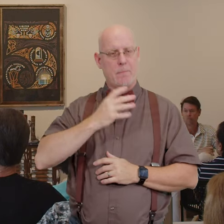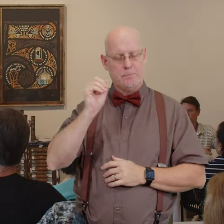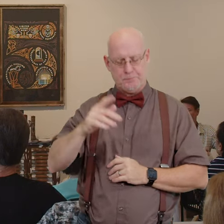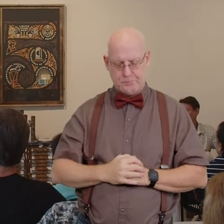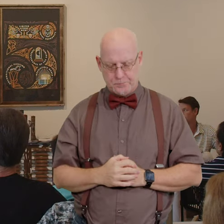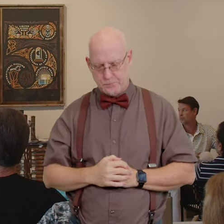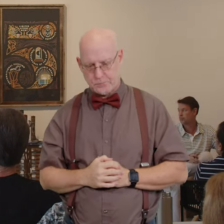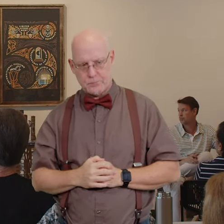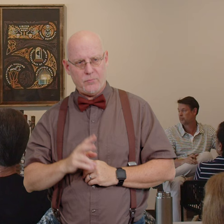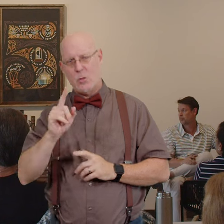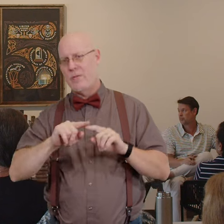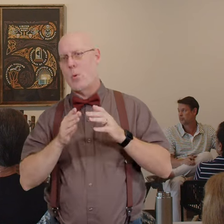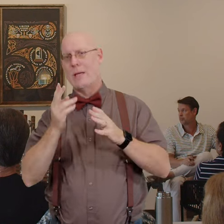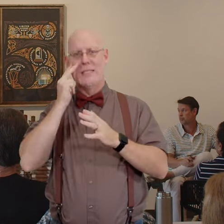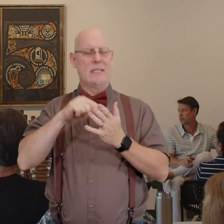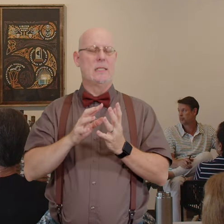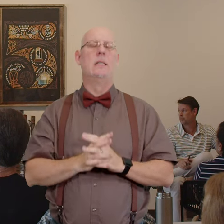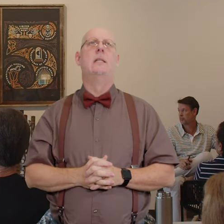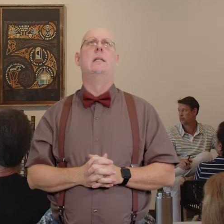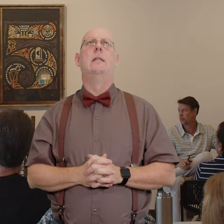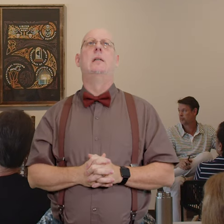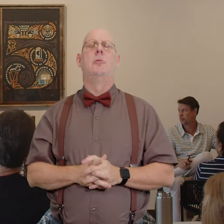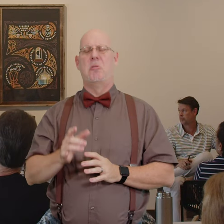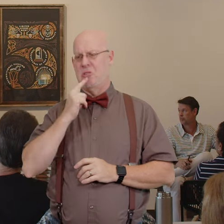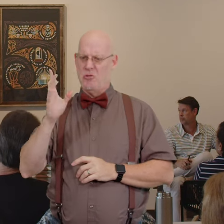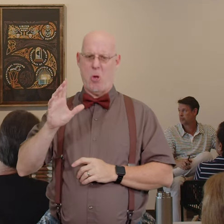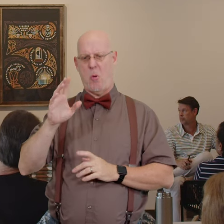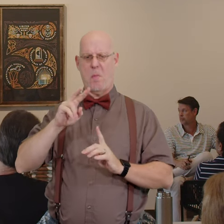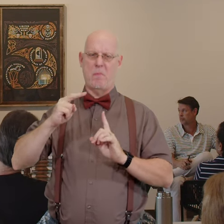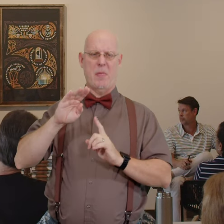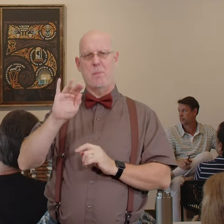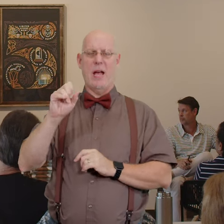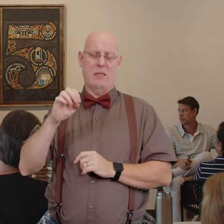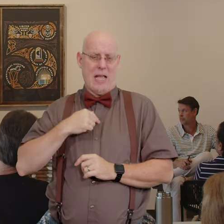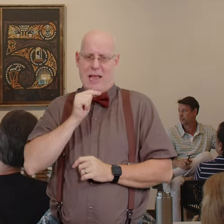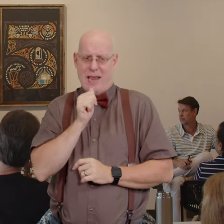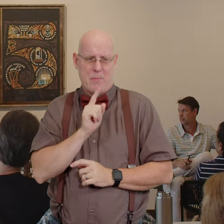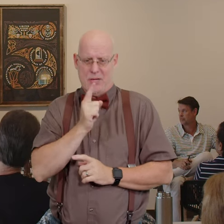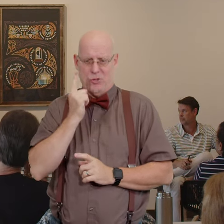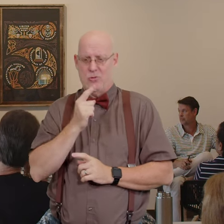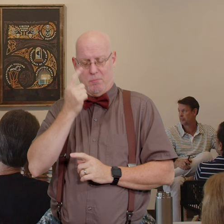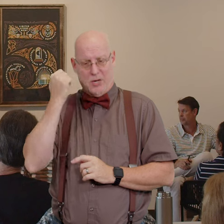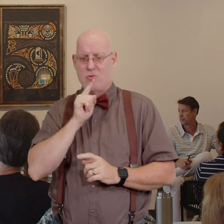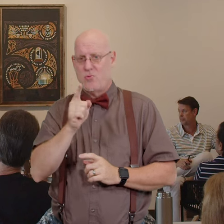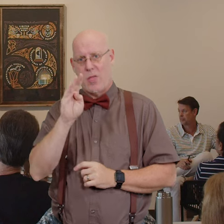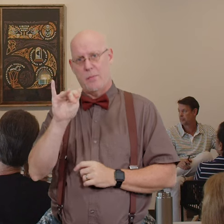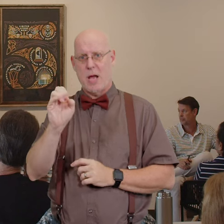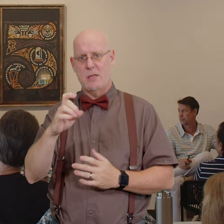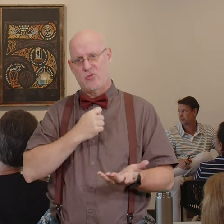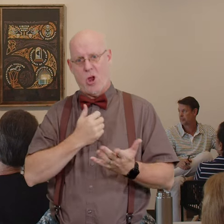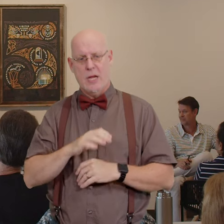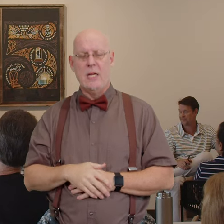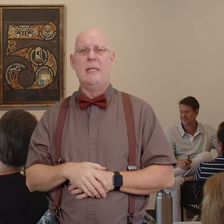It's grace, okay? So, two different ways of seeing this. If you're like, you're so biased, I am, because the truth is biased,